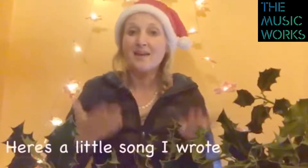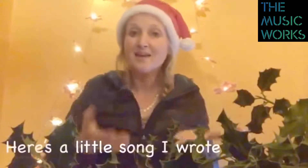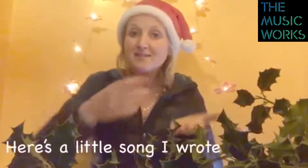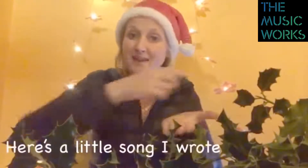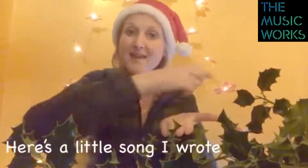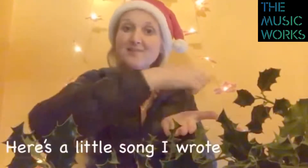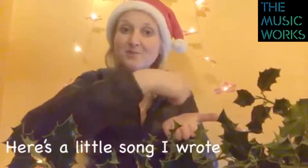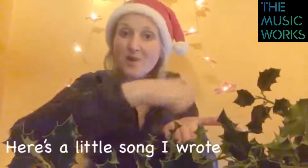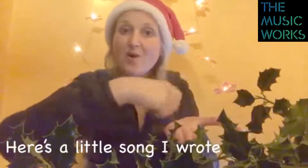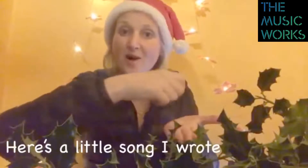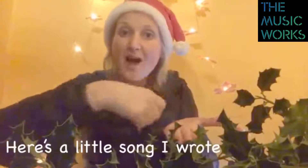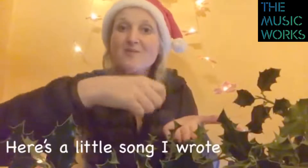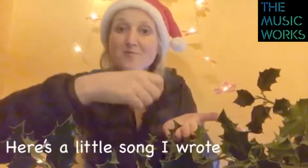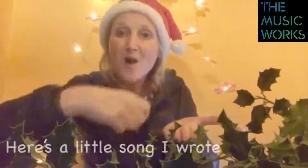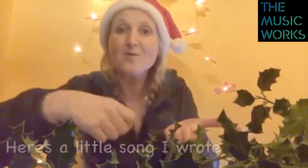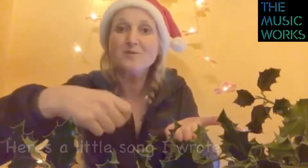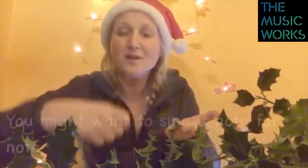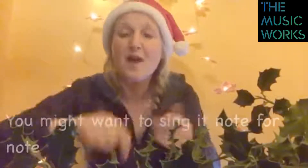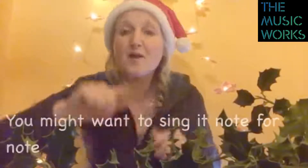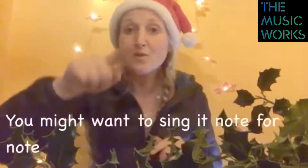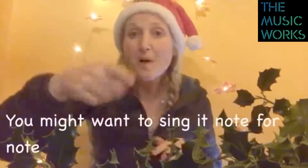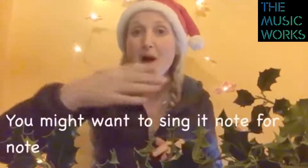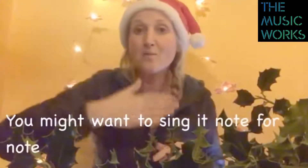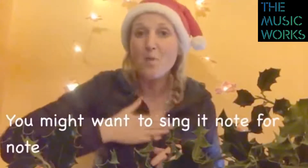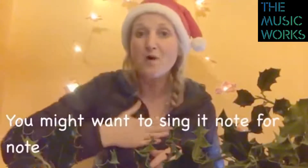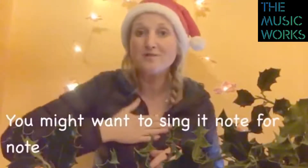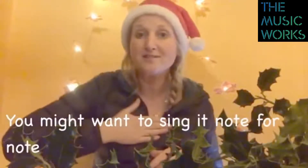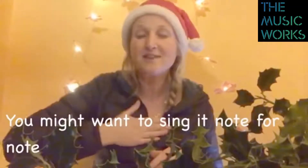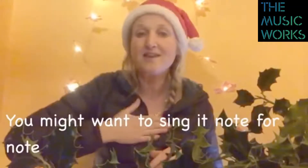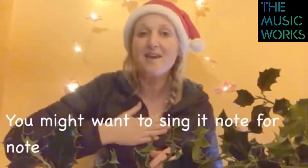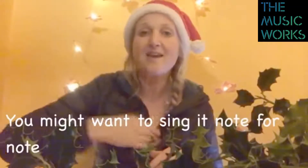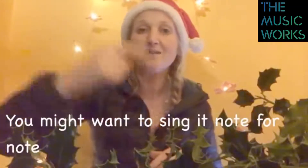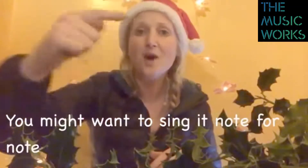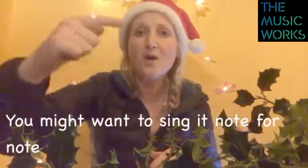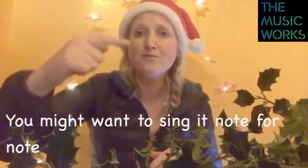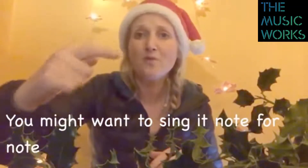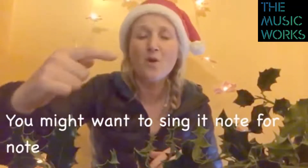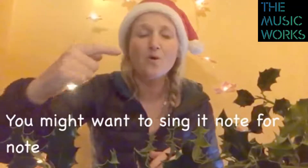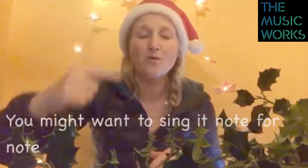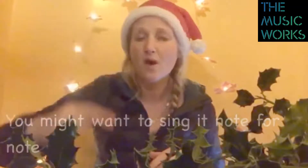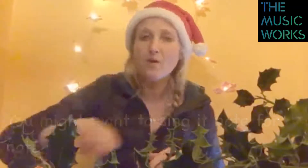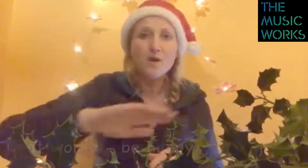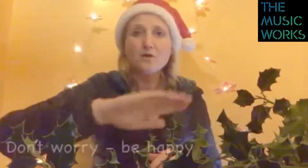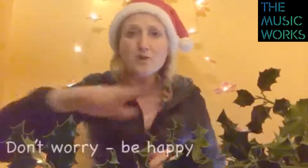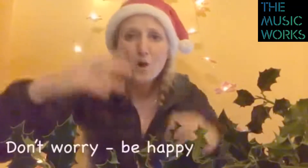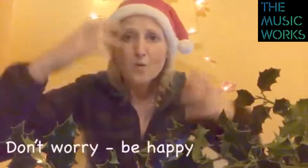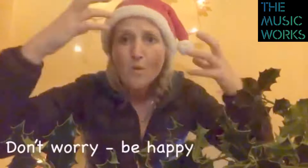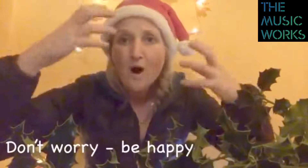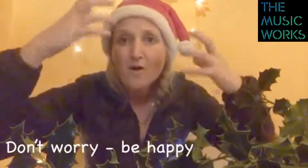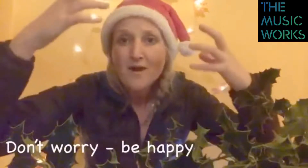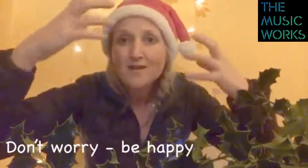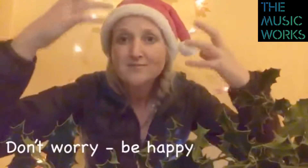Here's a little song I wrote, you might want to sing it note for note. Don't worry,